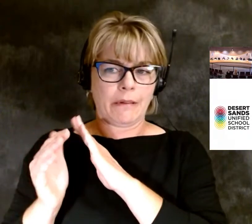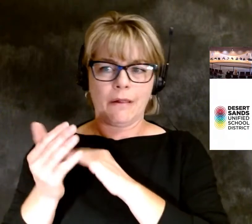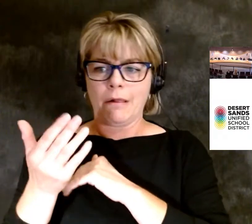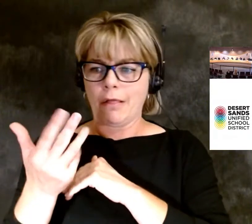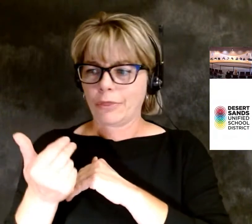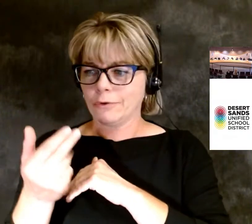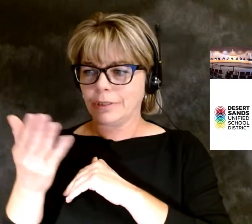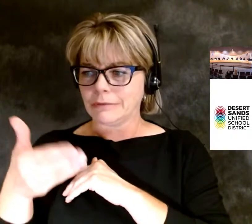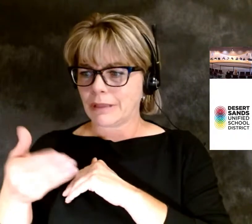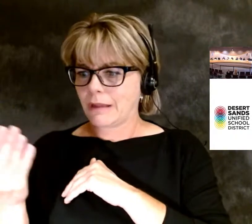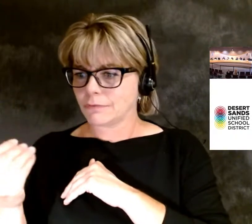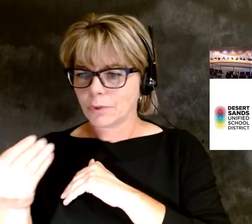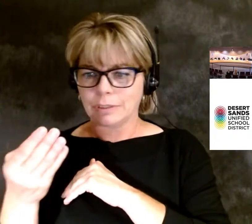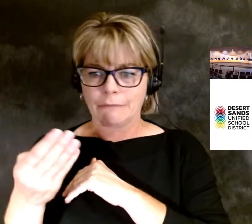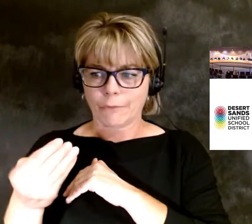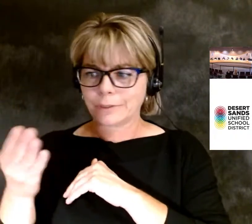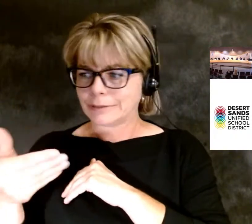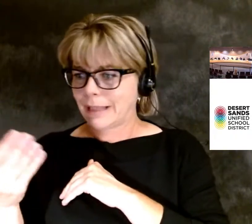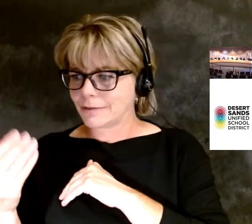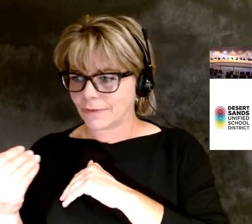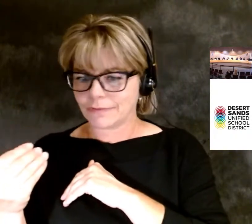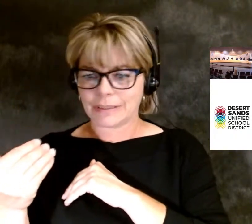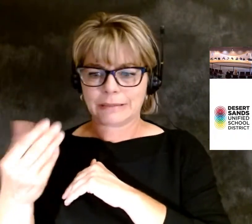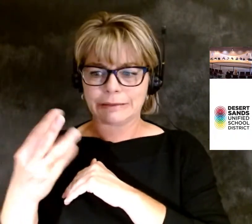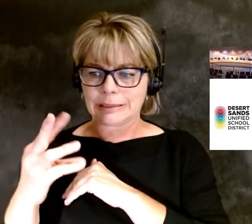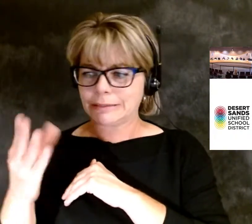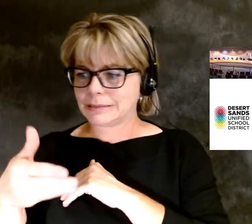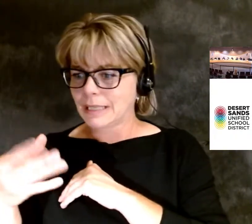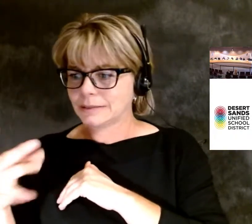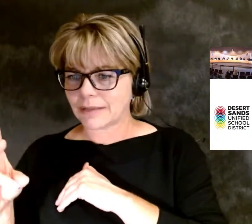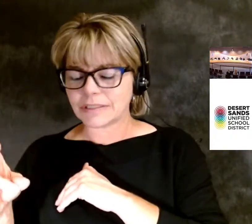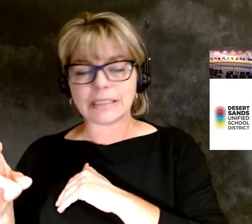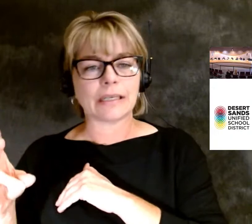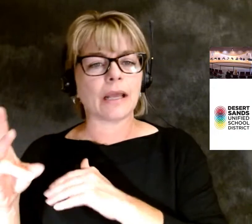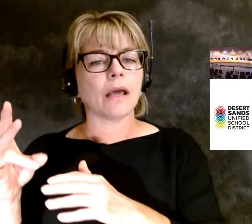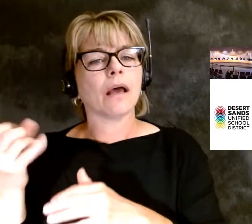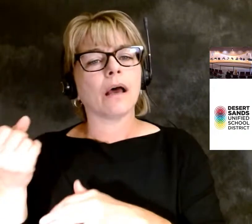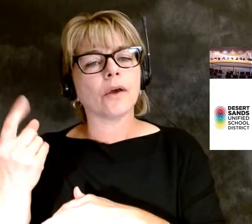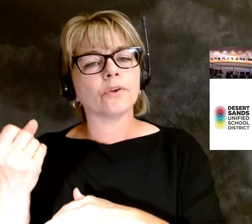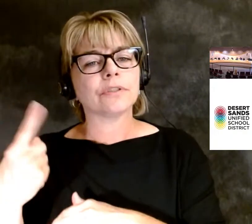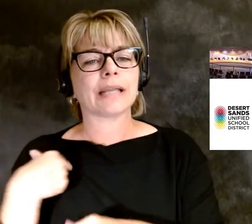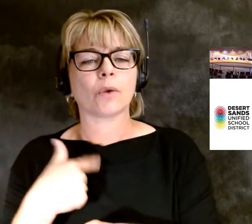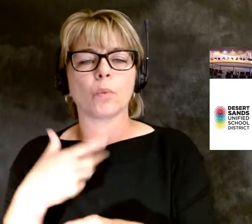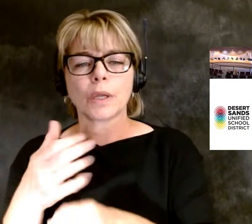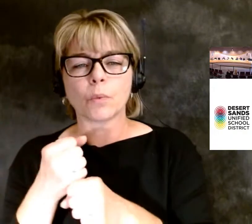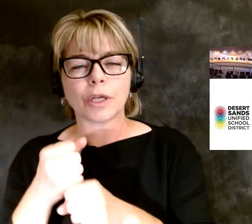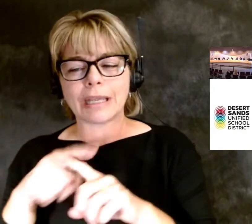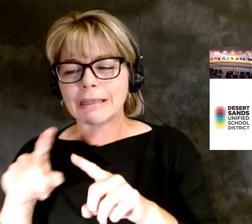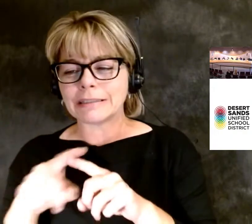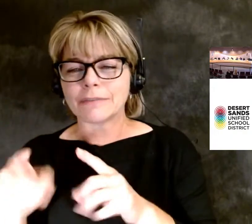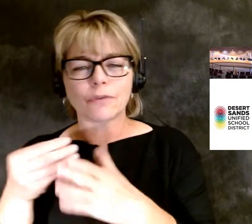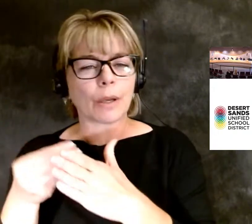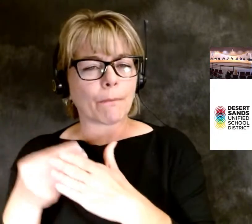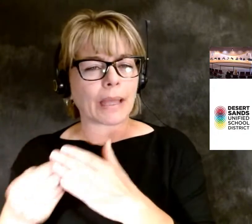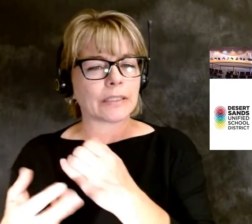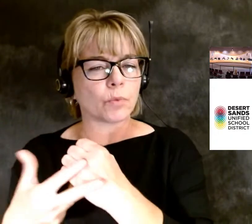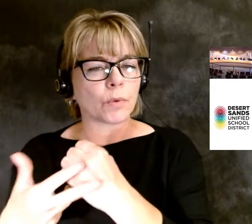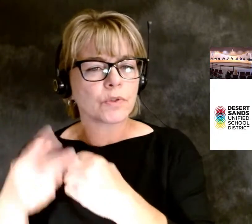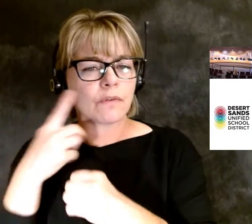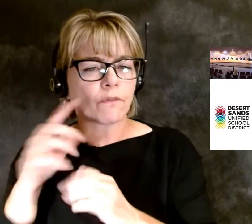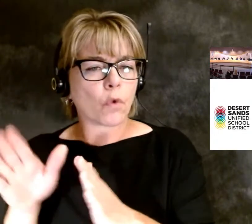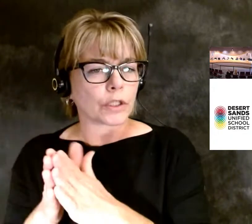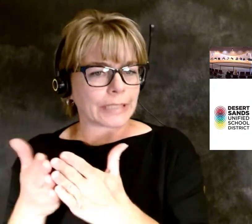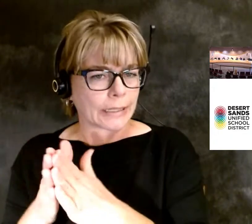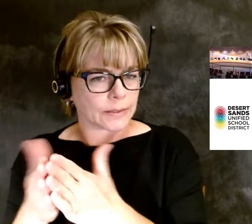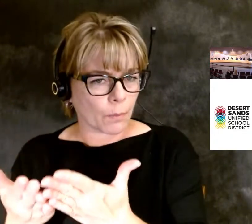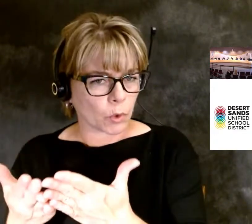all for one-time mandates. So we were getting all these claim reimbursements that we were reserving for things like textbooks, things that we would normally do